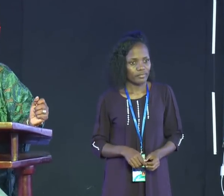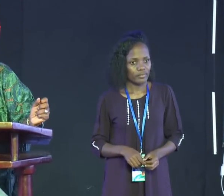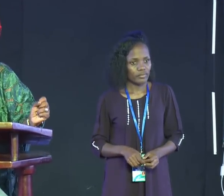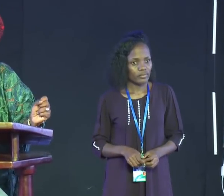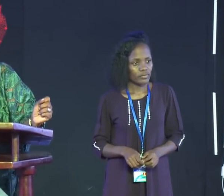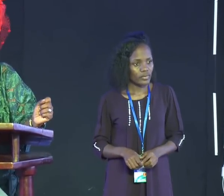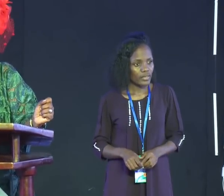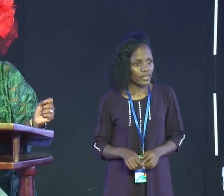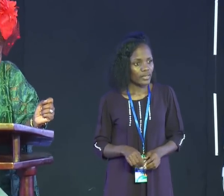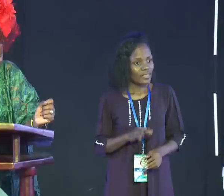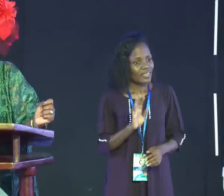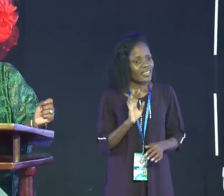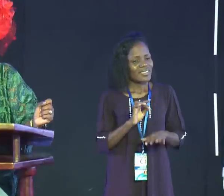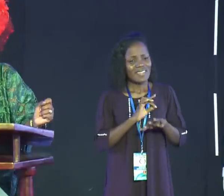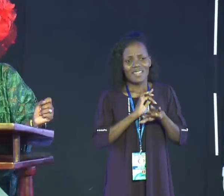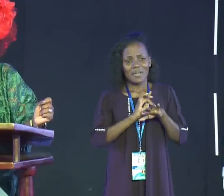The emptiness,